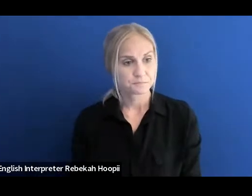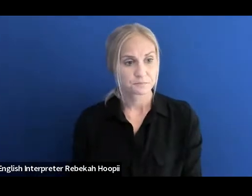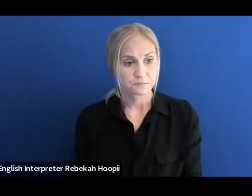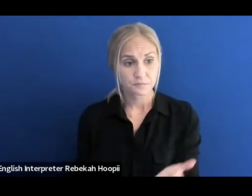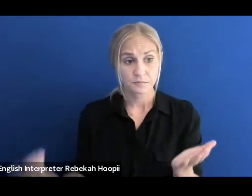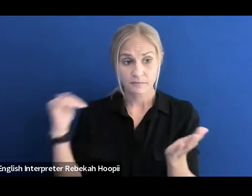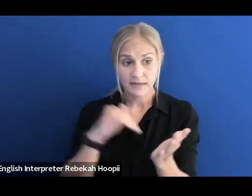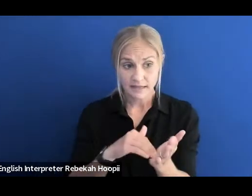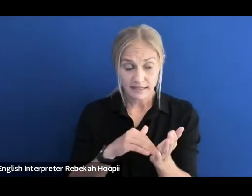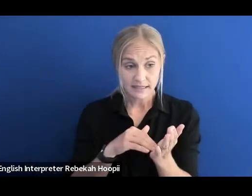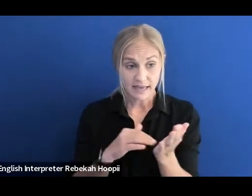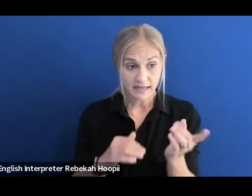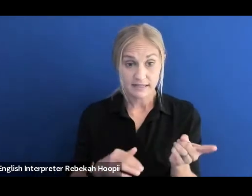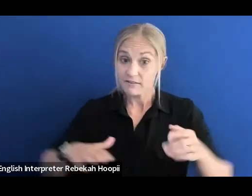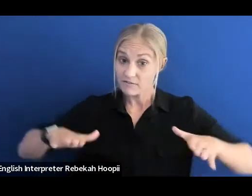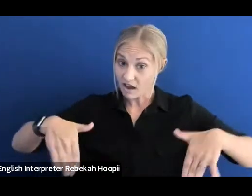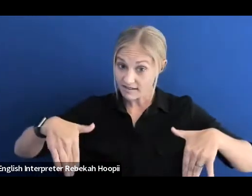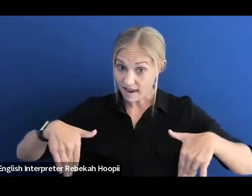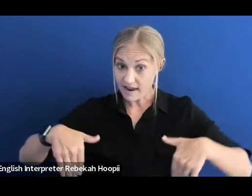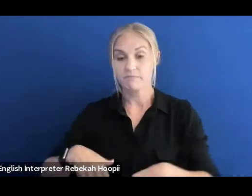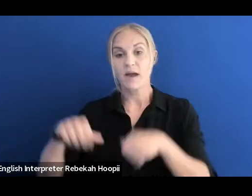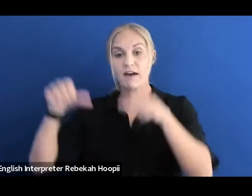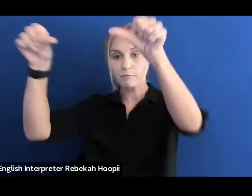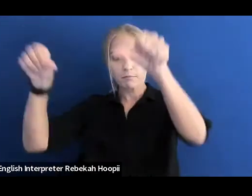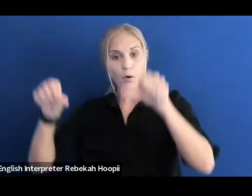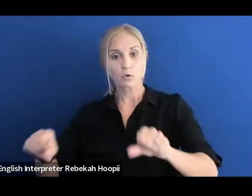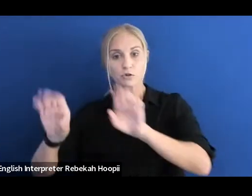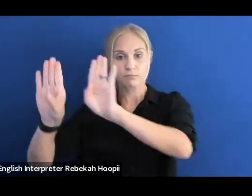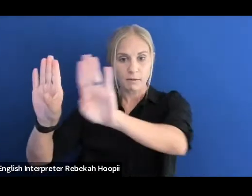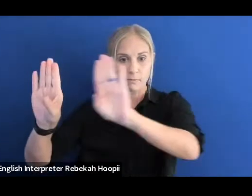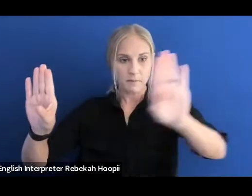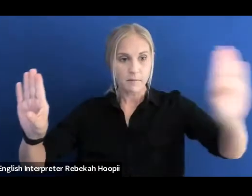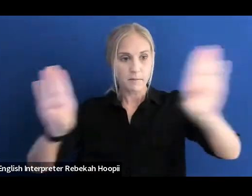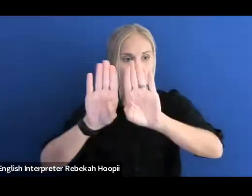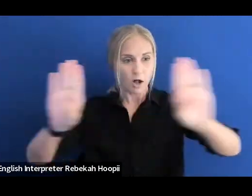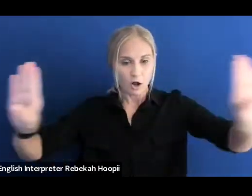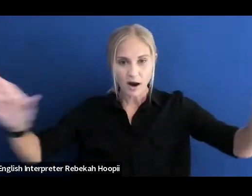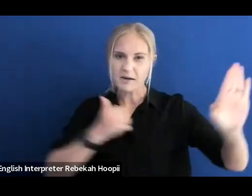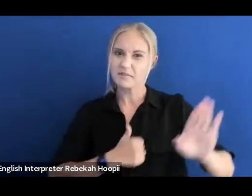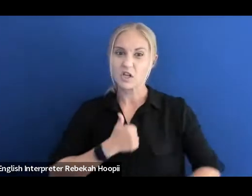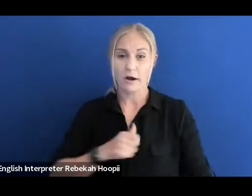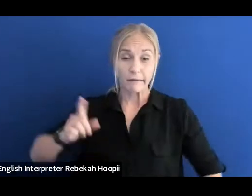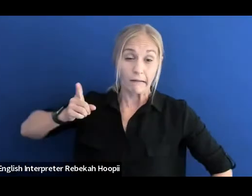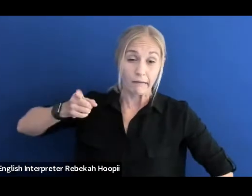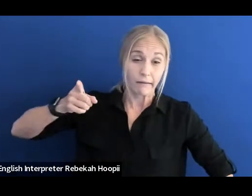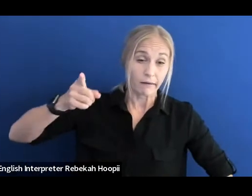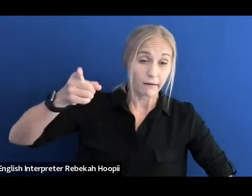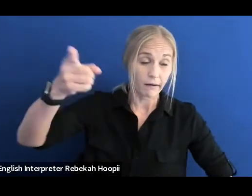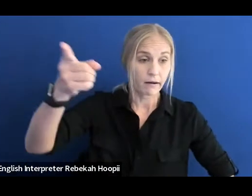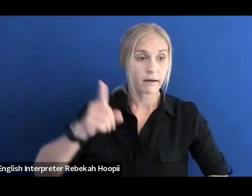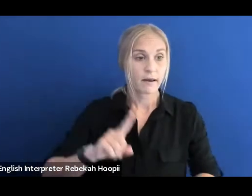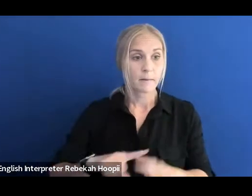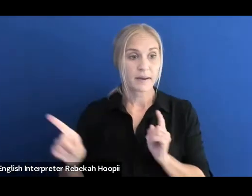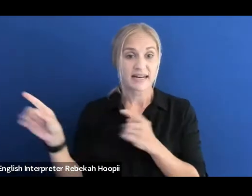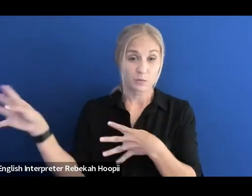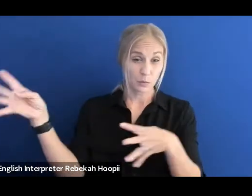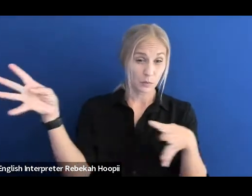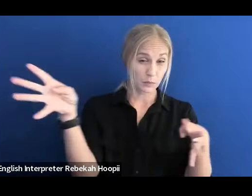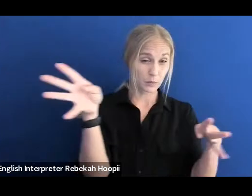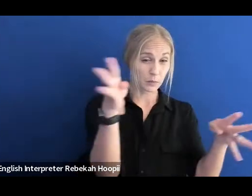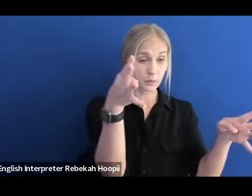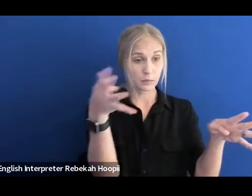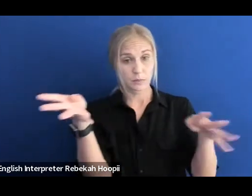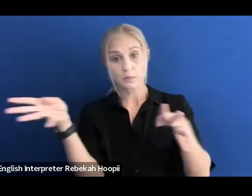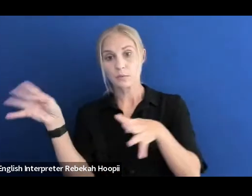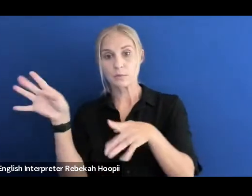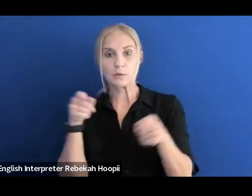if you've not done so, there are posters along that wall. I apologize, they're a little far, but it gets very windy through here. So that